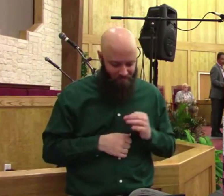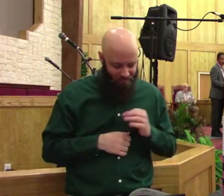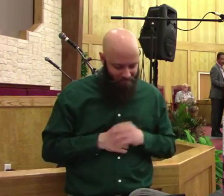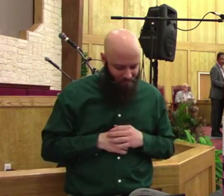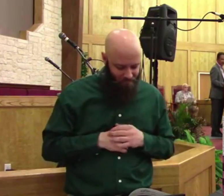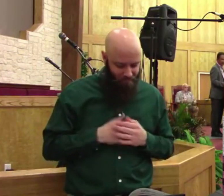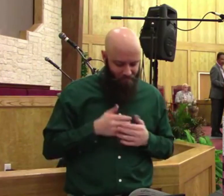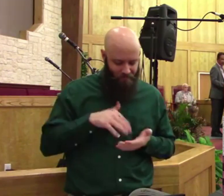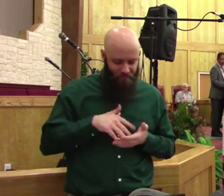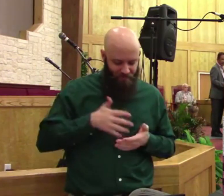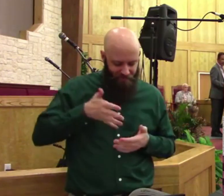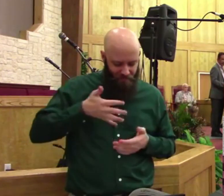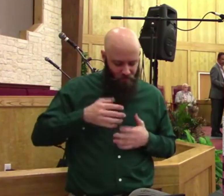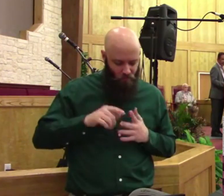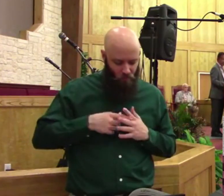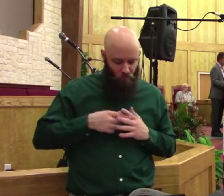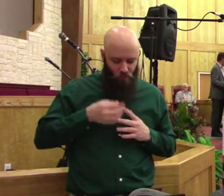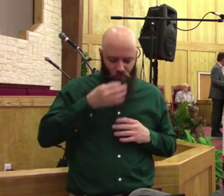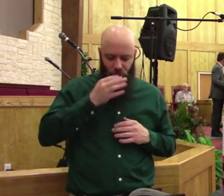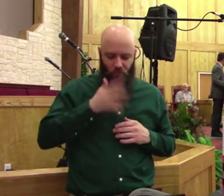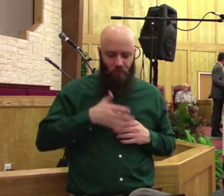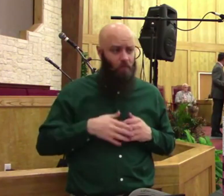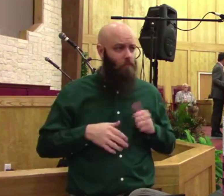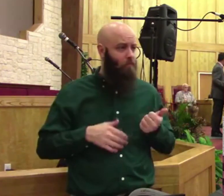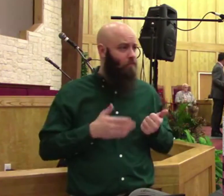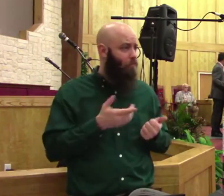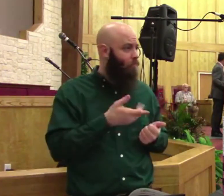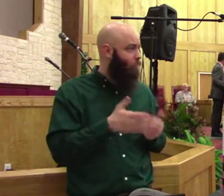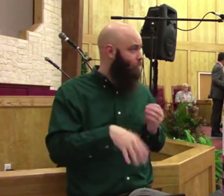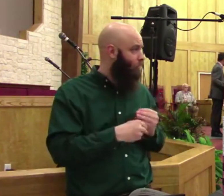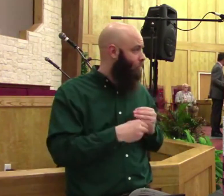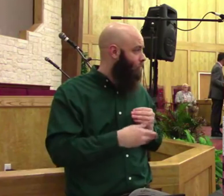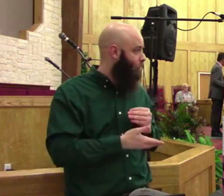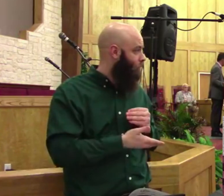Anything else, Pastor Tommy? Anybody? Greg?